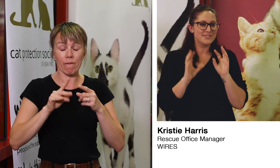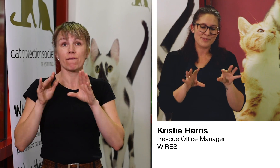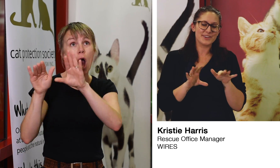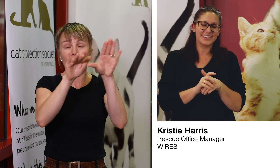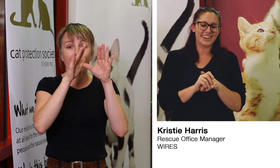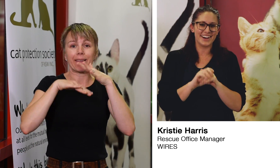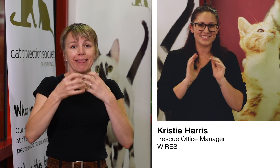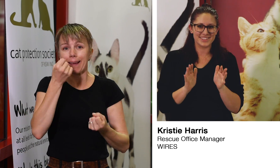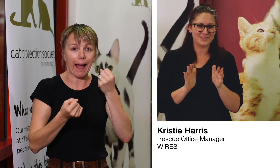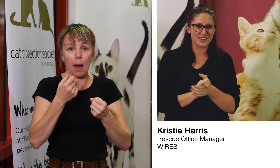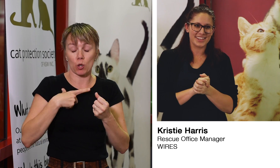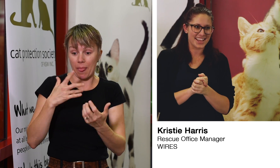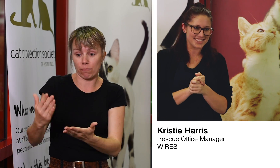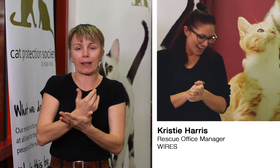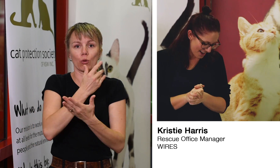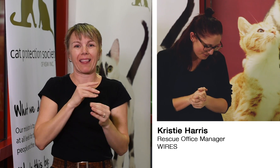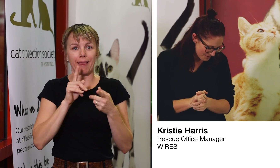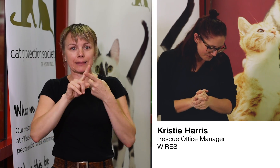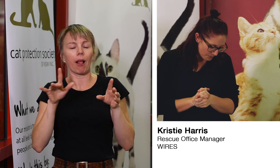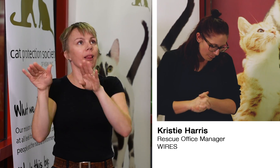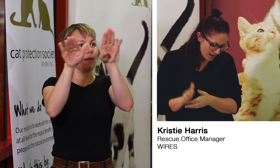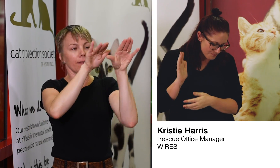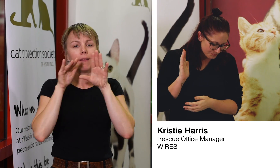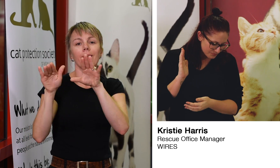me, put it in your car. It's really handy to have.